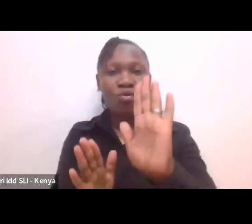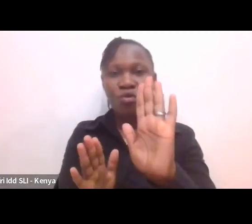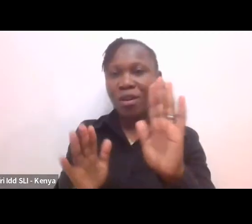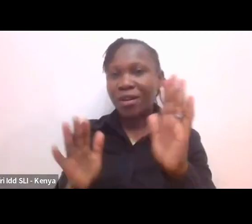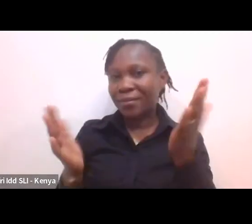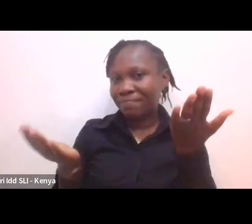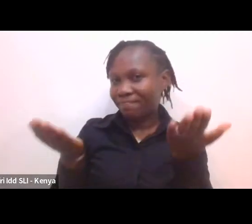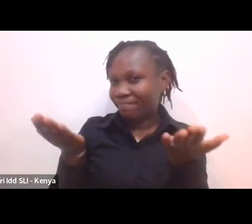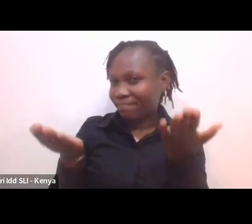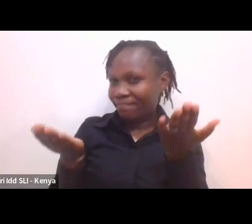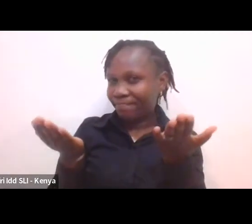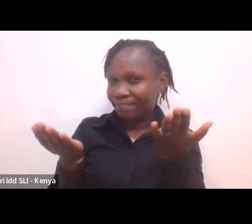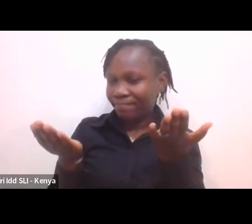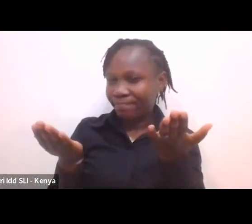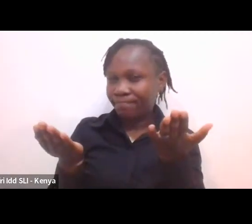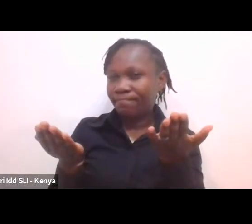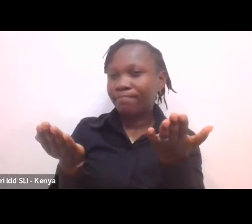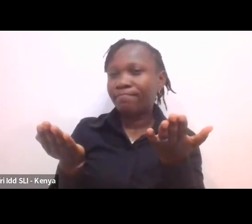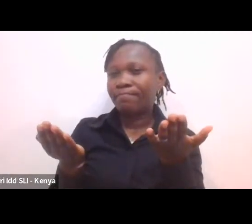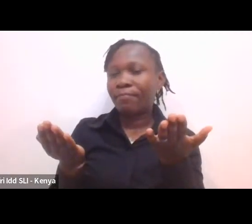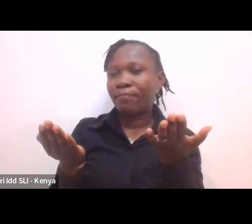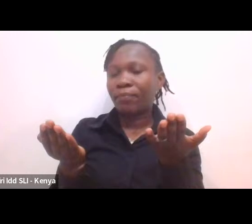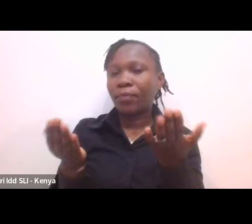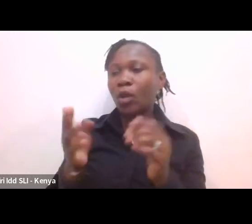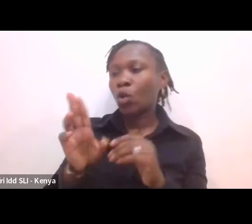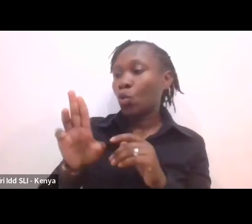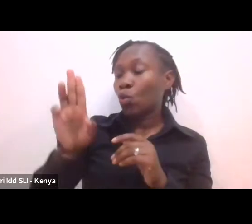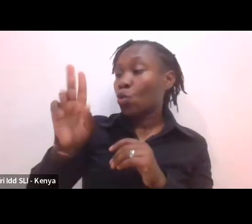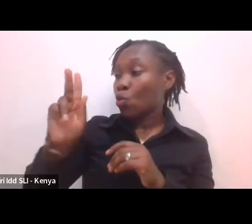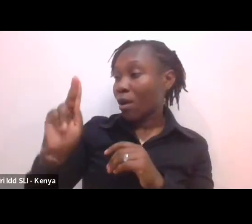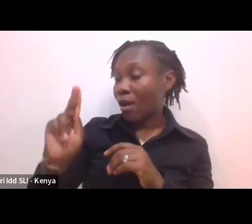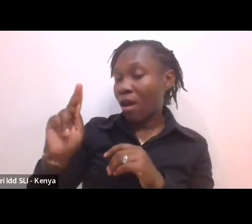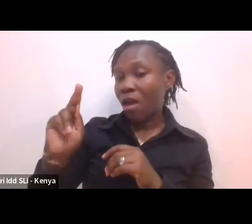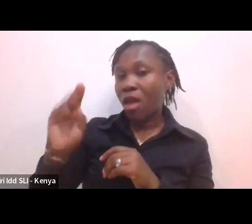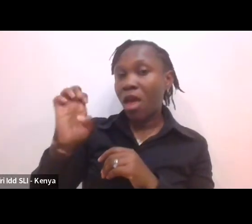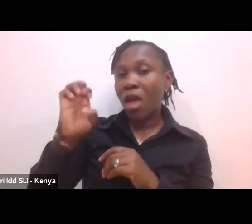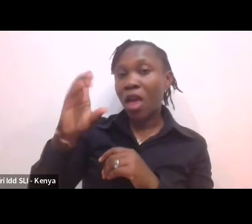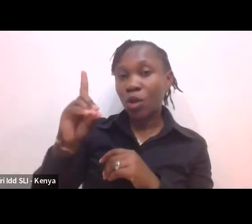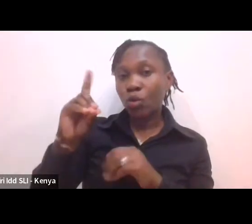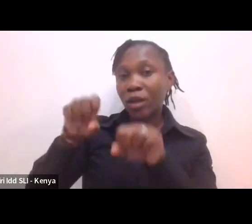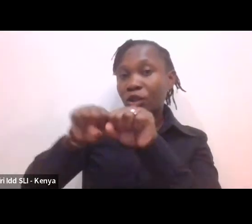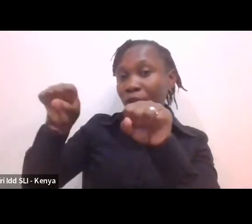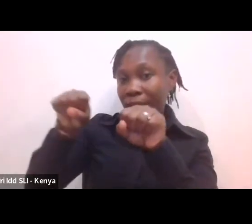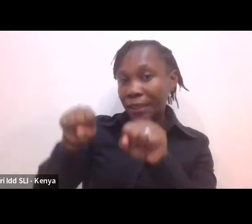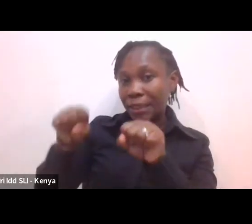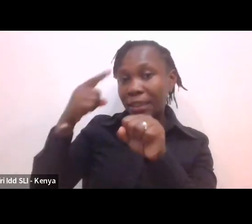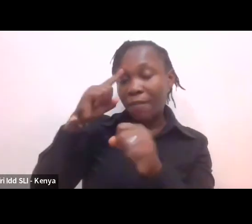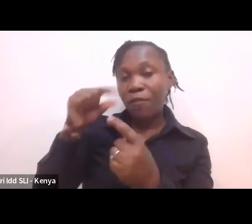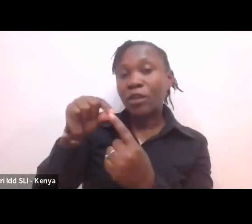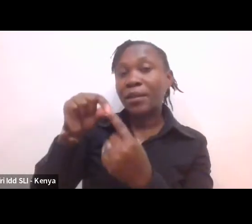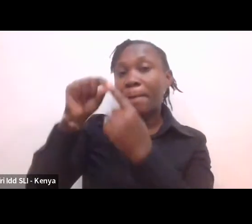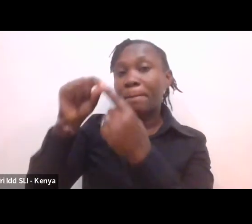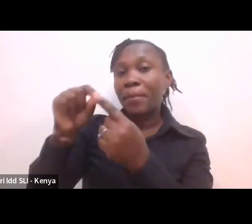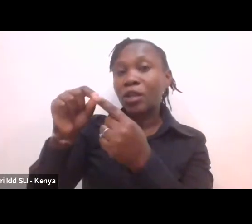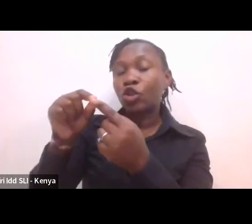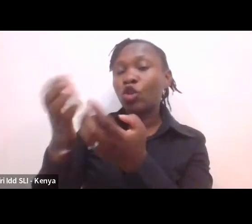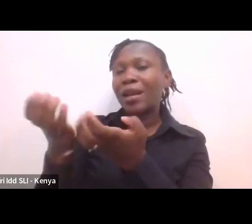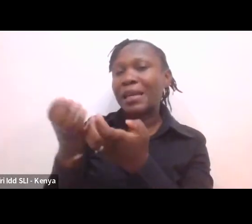Right now, the UK educational system for special needs is struggling.